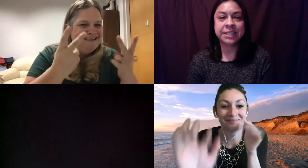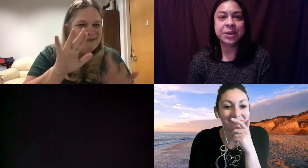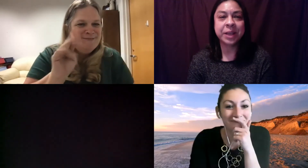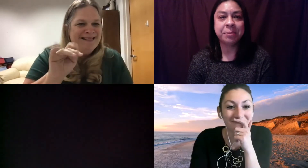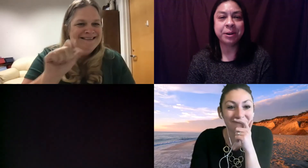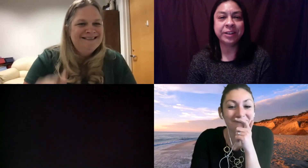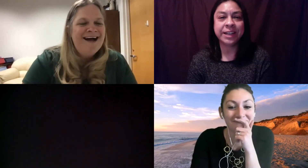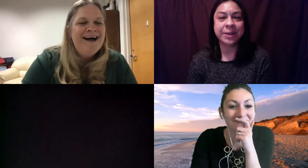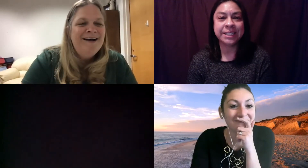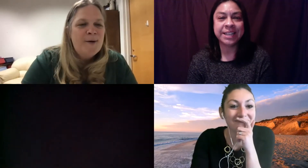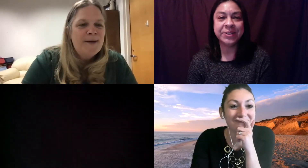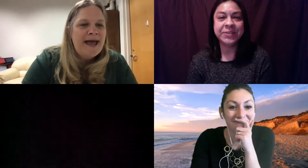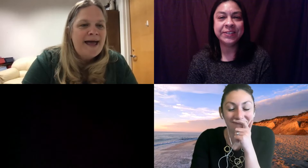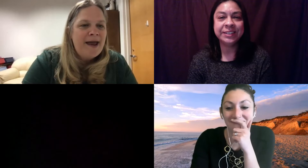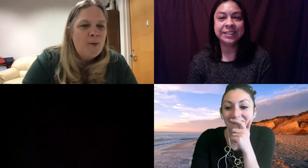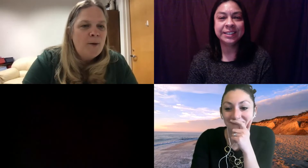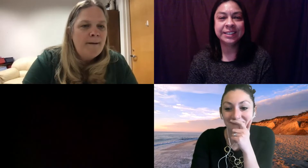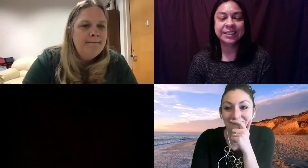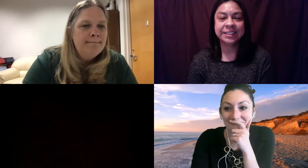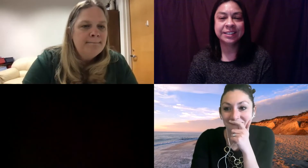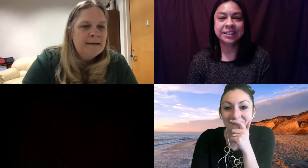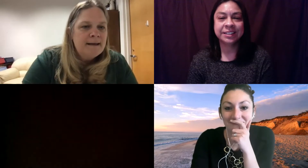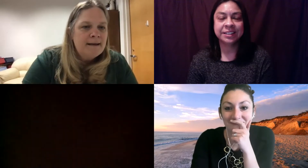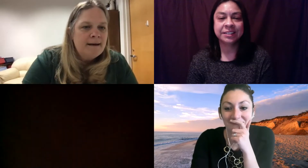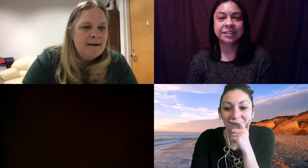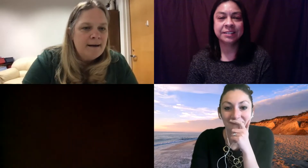There's Melissa. Okay, perfect. Now I see you.